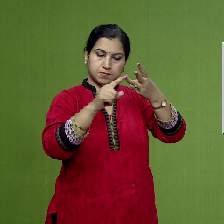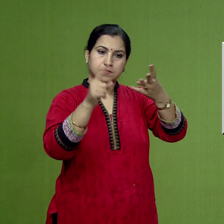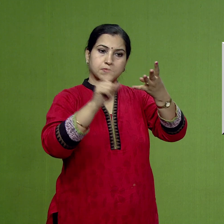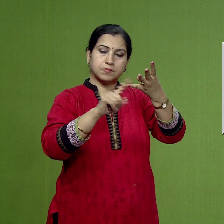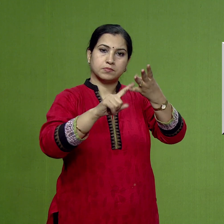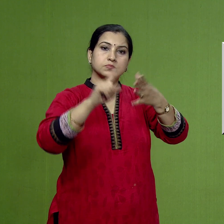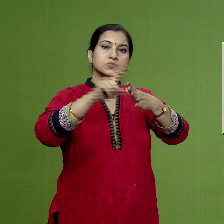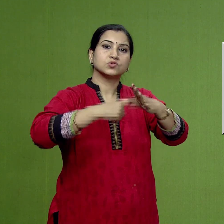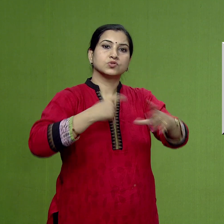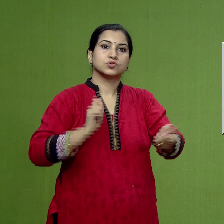Jharkhand,